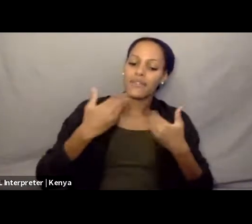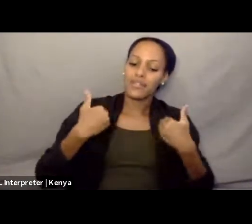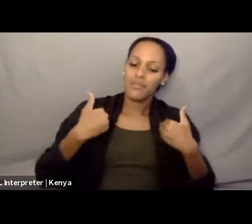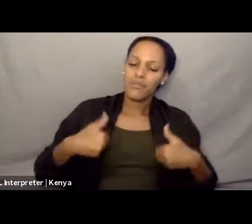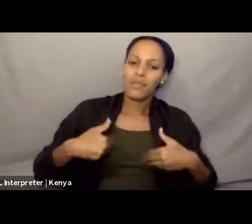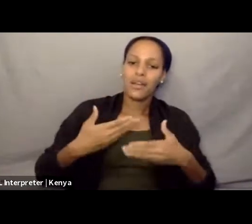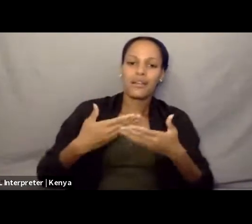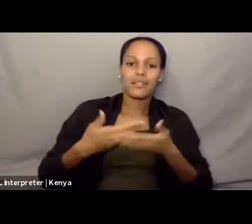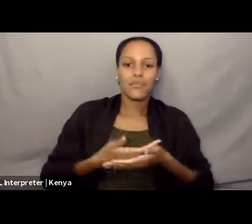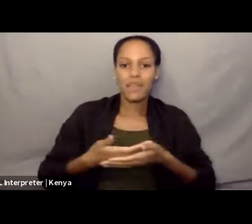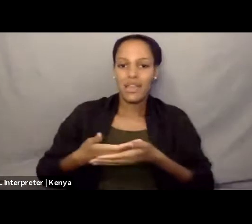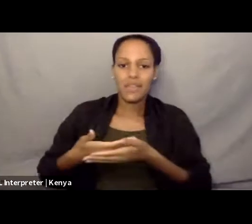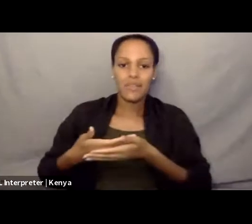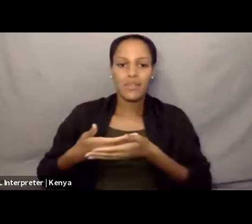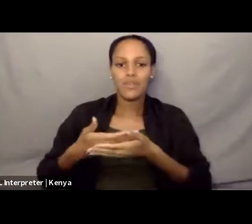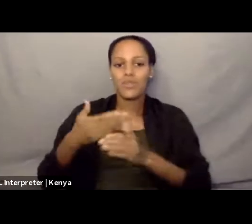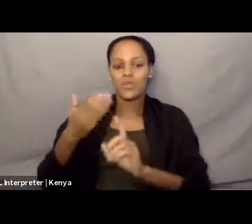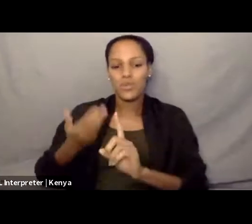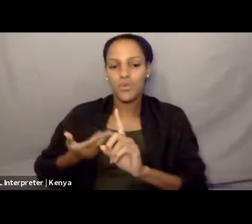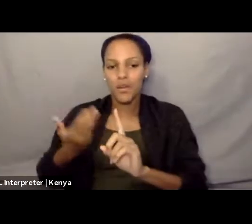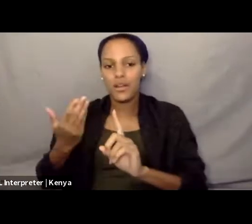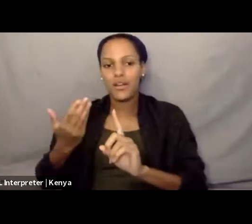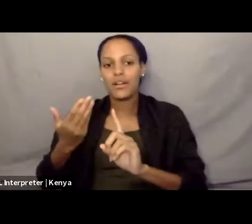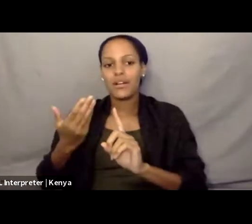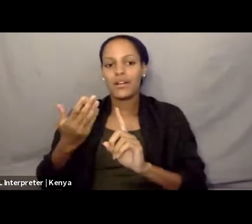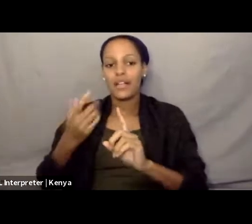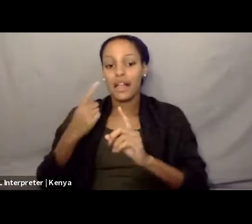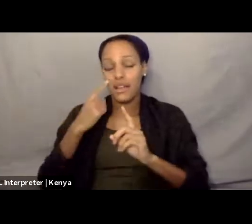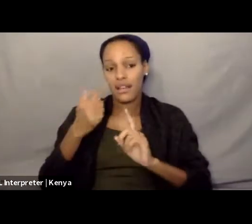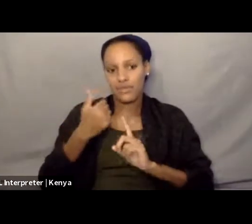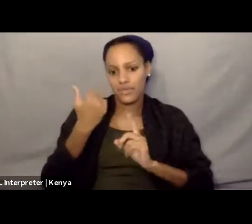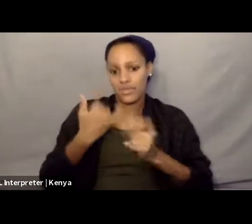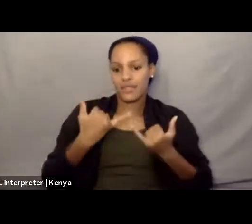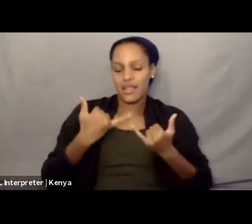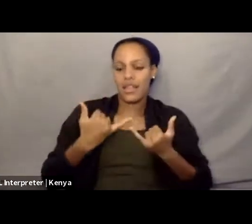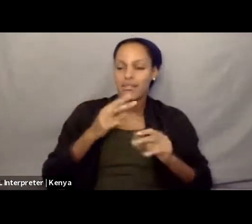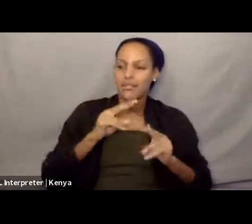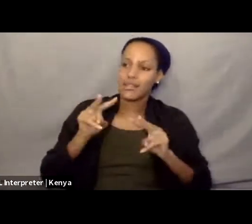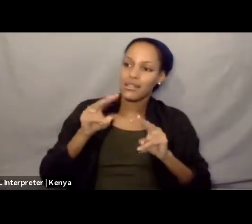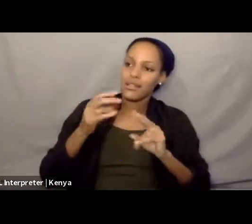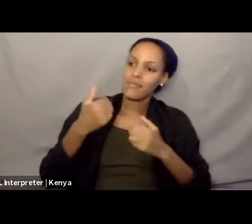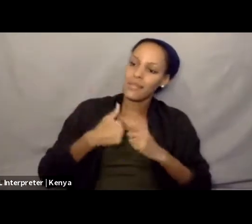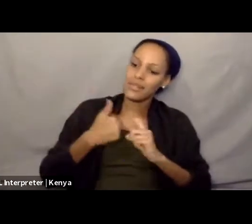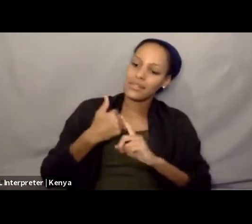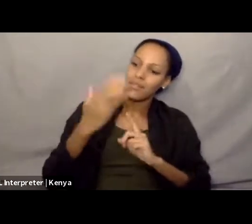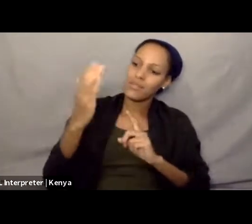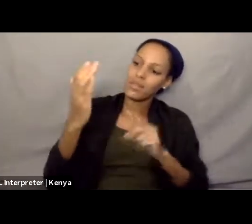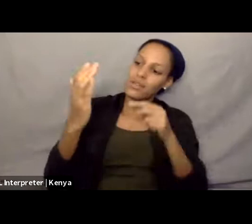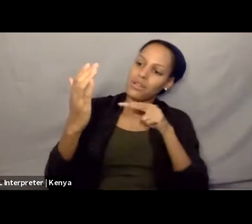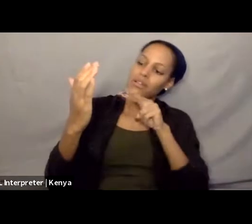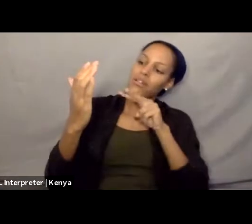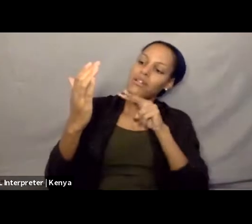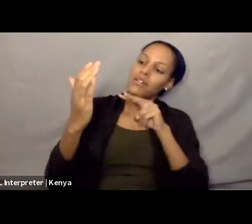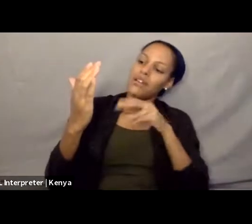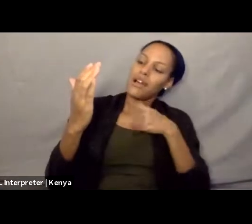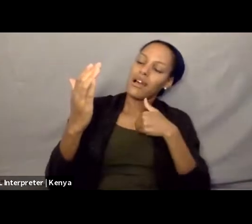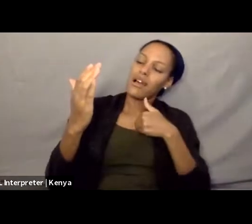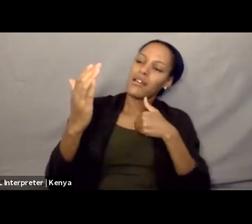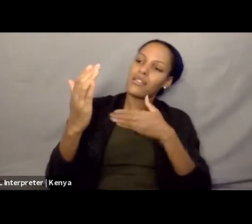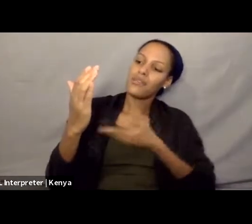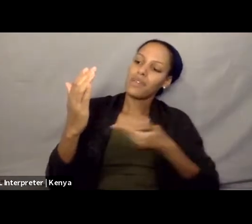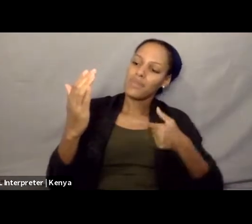today, looking at myself, whom I am so often not nice to. But the baby